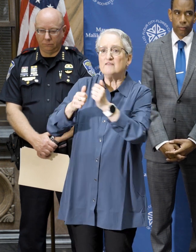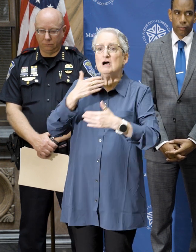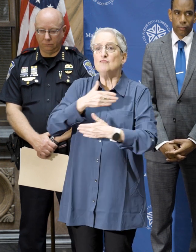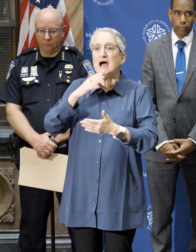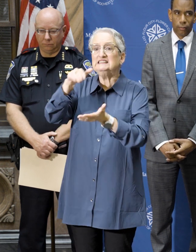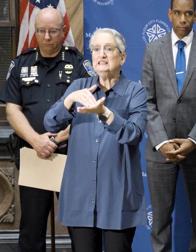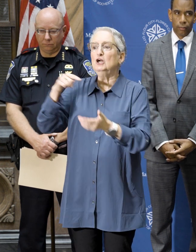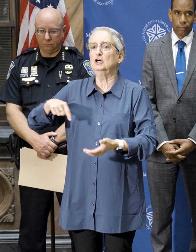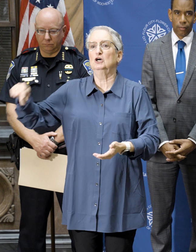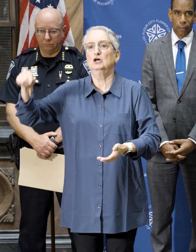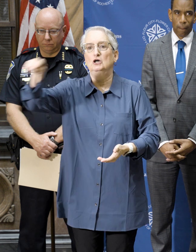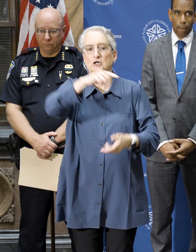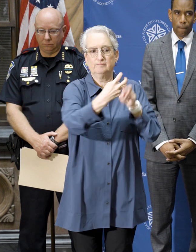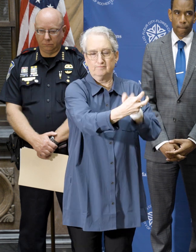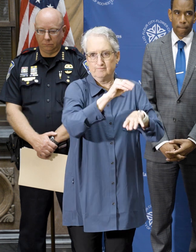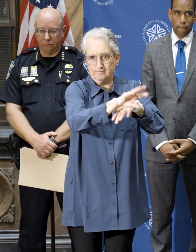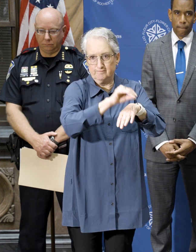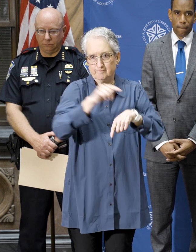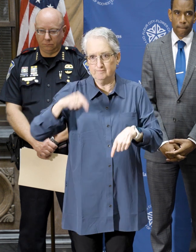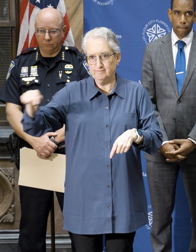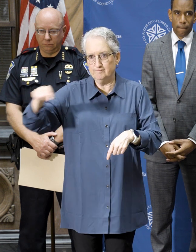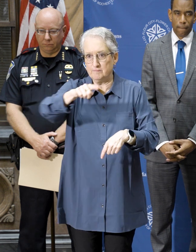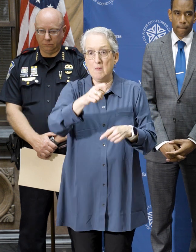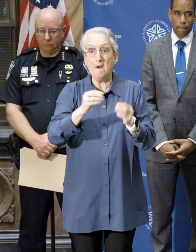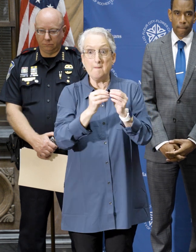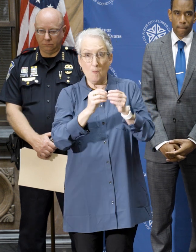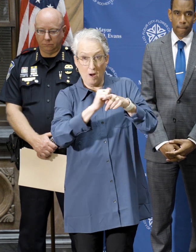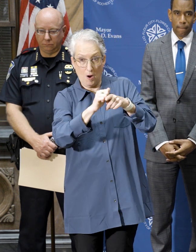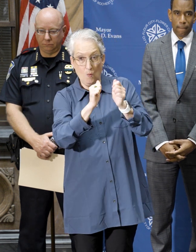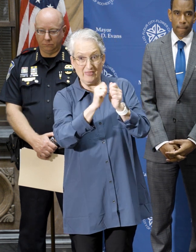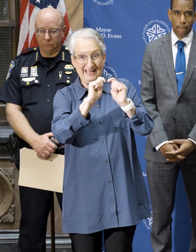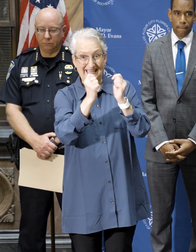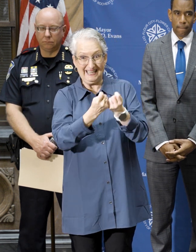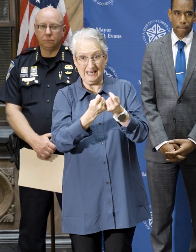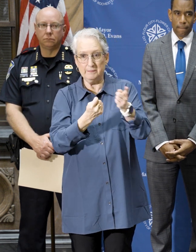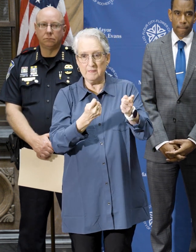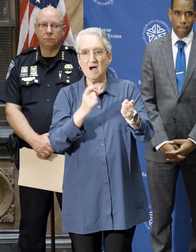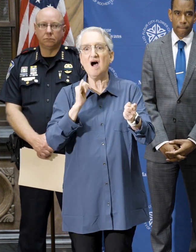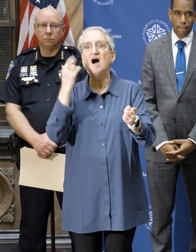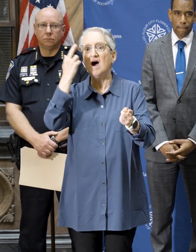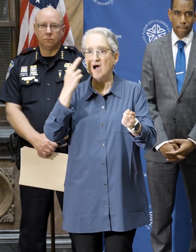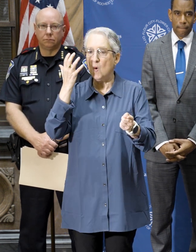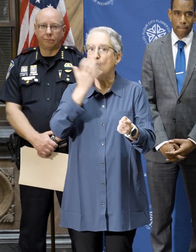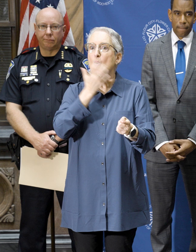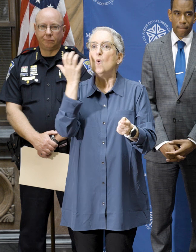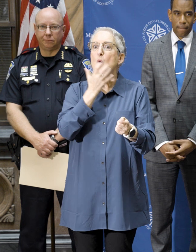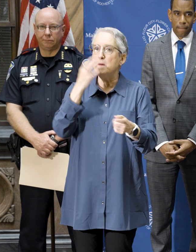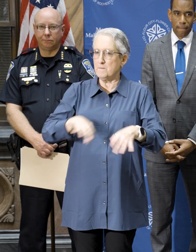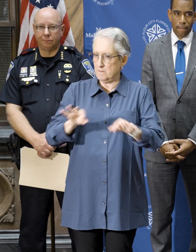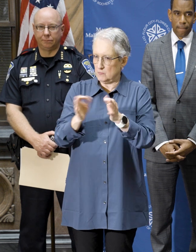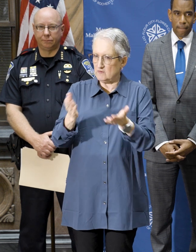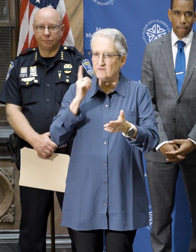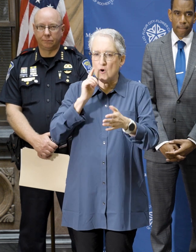we work with this team, the more we realize just how important this service is for our children and families. From April to June